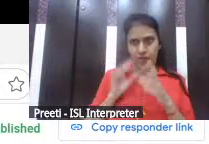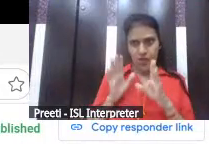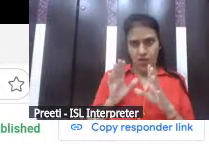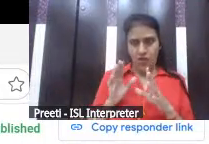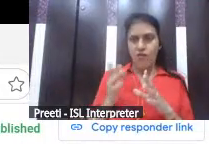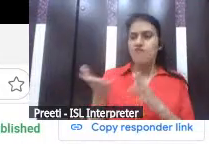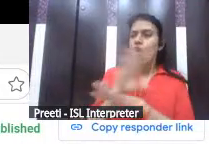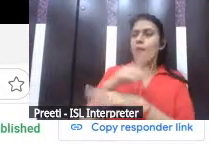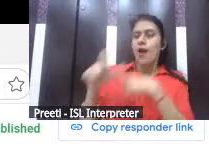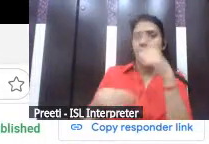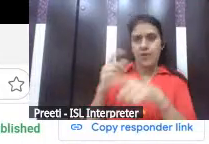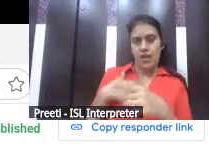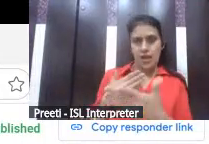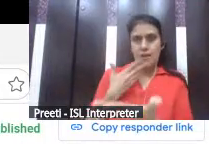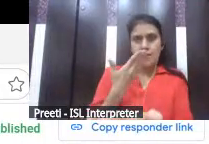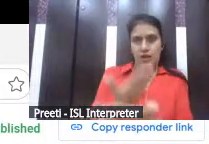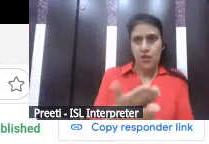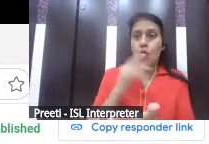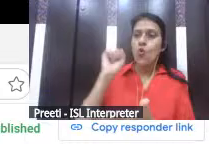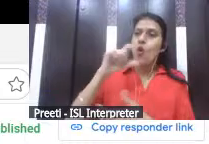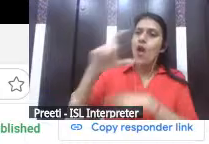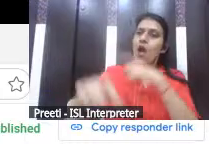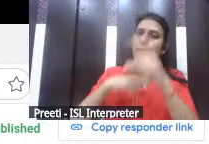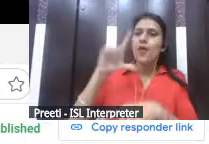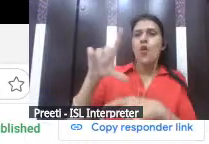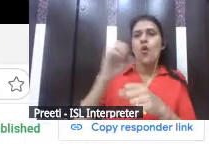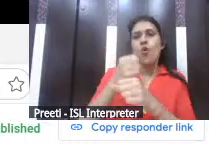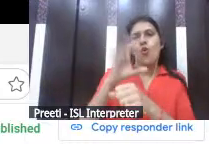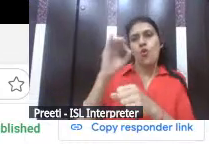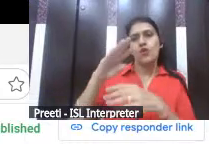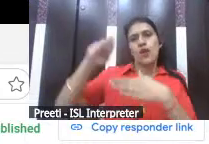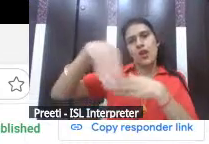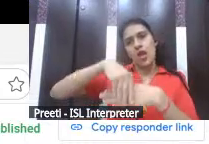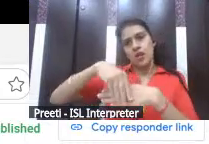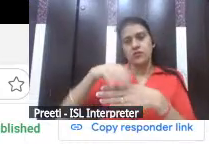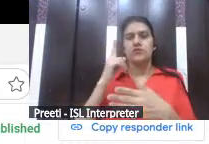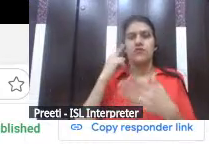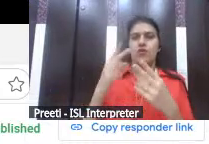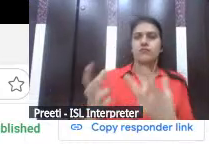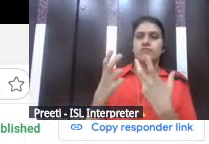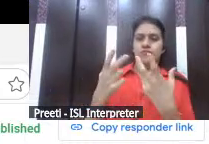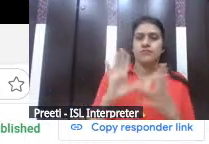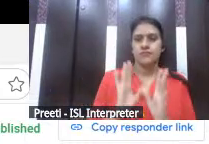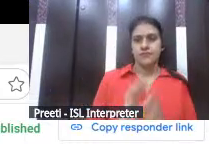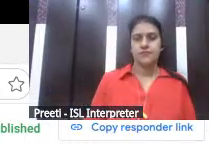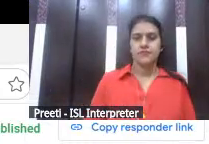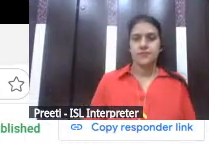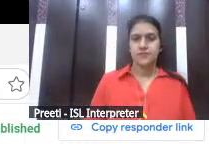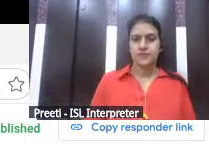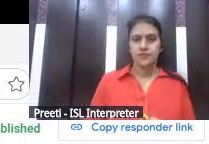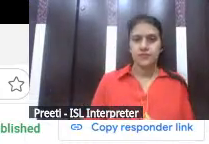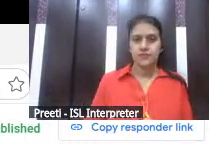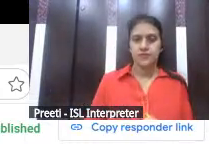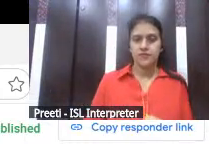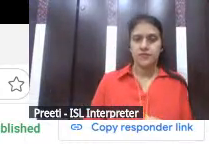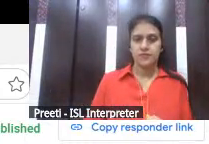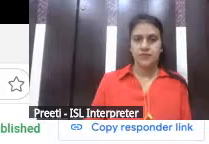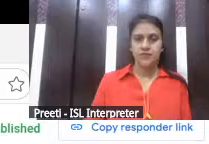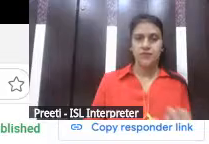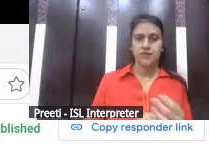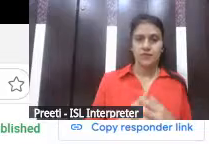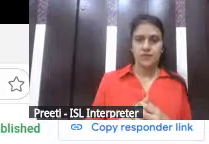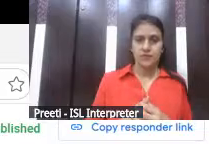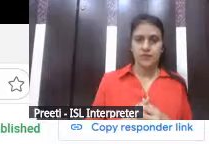be your company's logo should be attached as a high resolution image. Along with that, we would expect